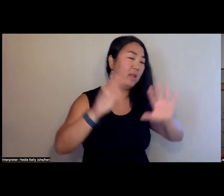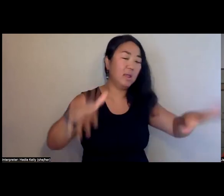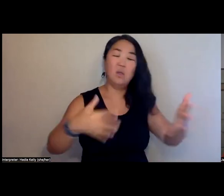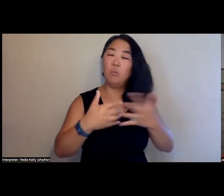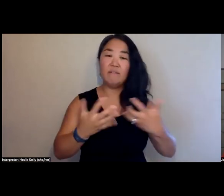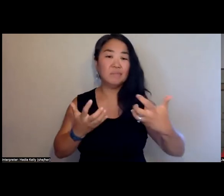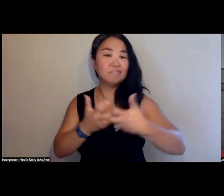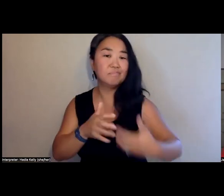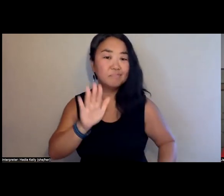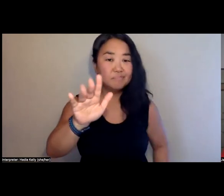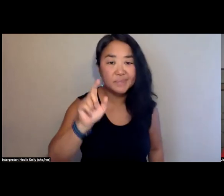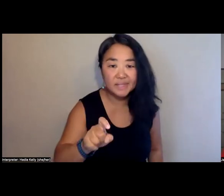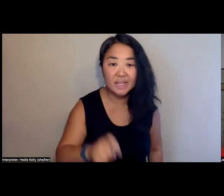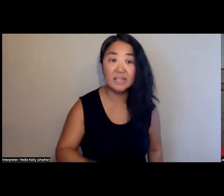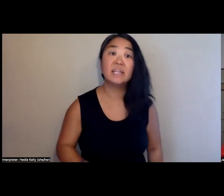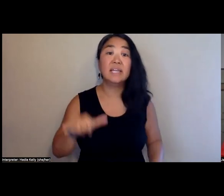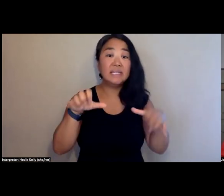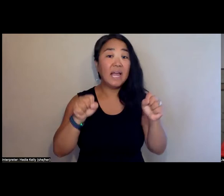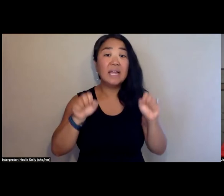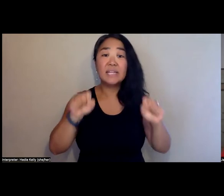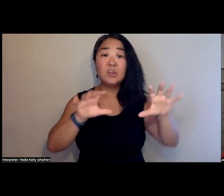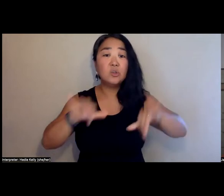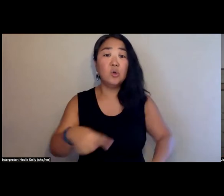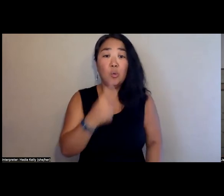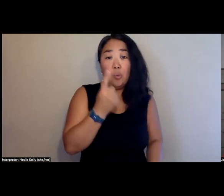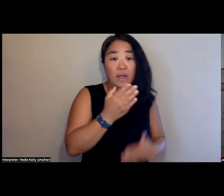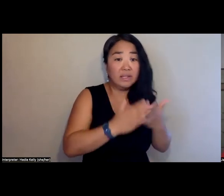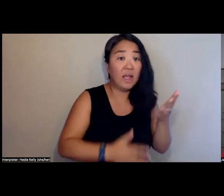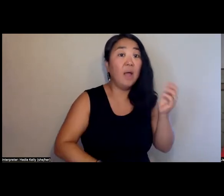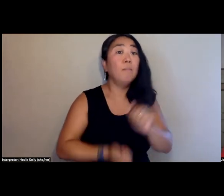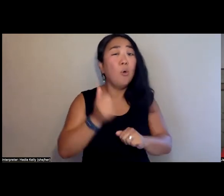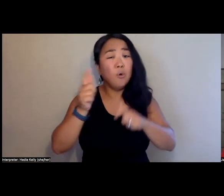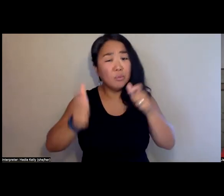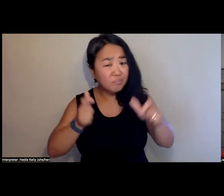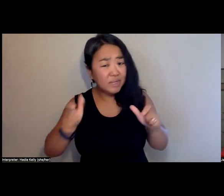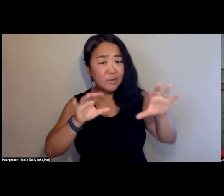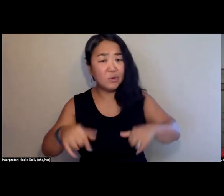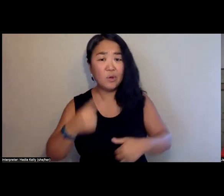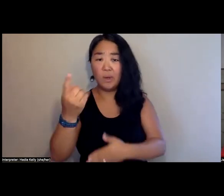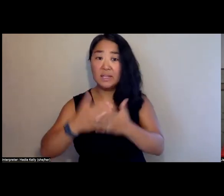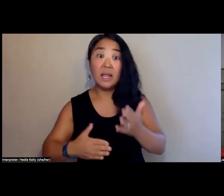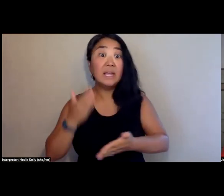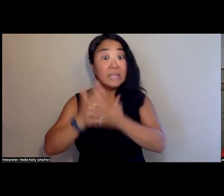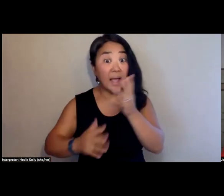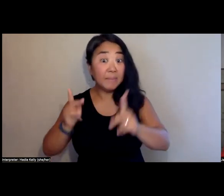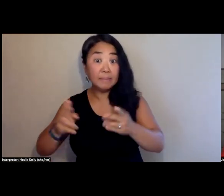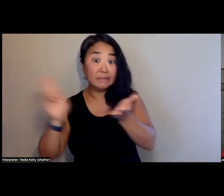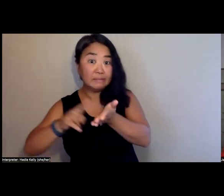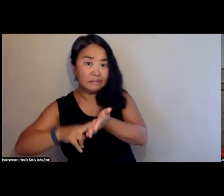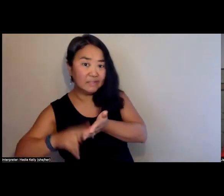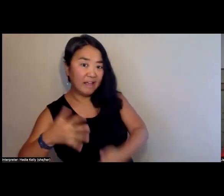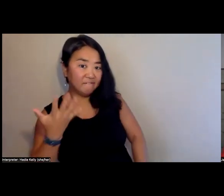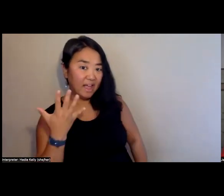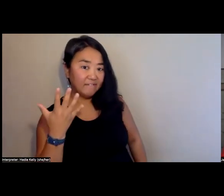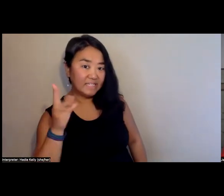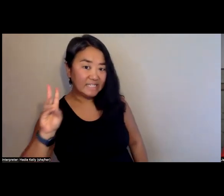needs. Yes, you can do just one segment. Most people are doing just one segment. Some people are doing 5 or 6.